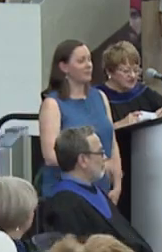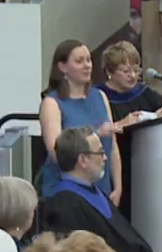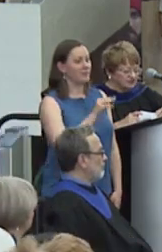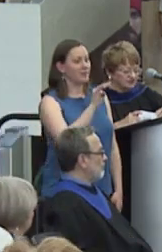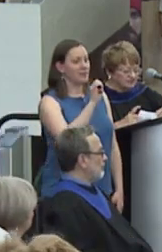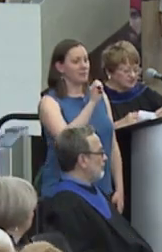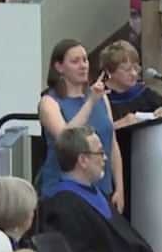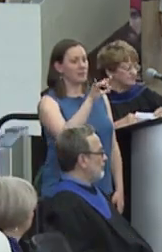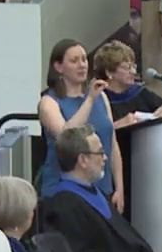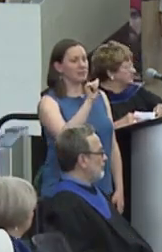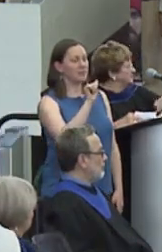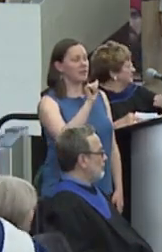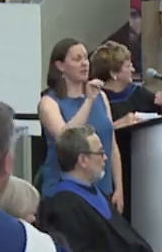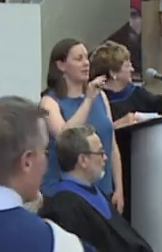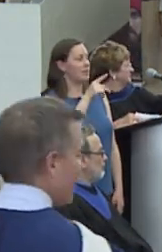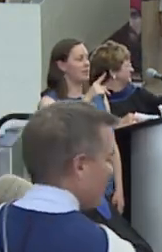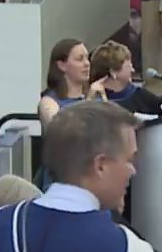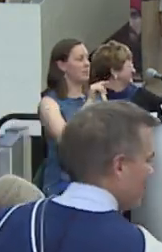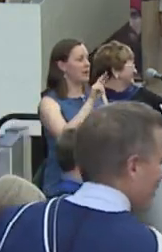Melissa Hatcher.